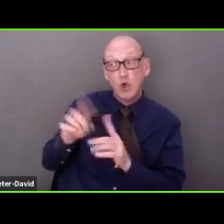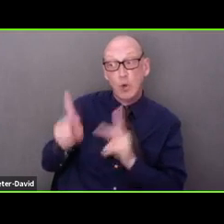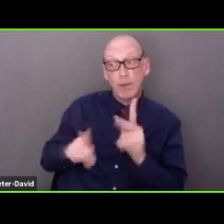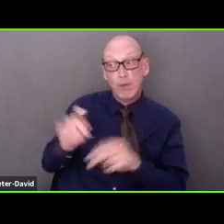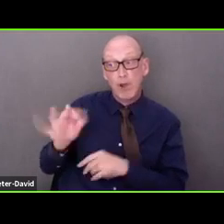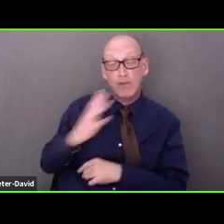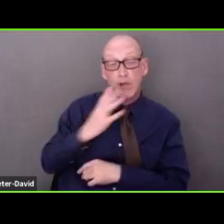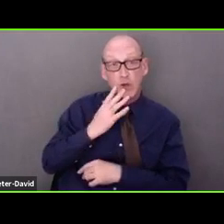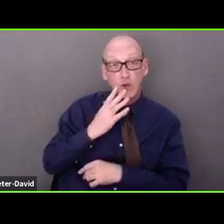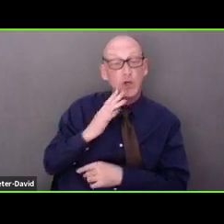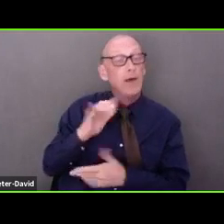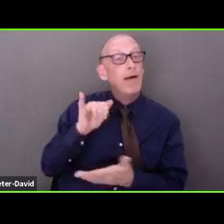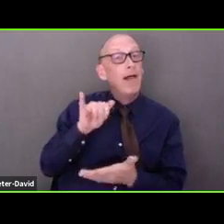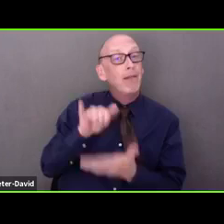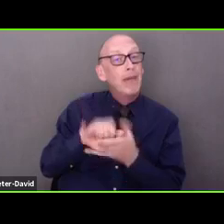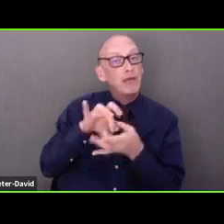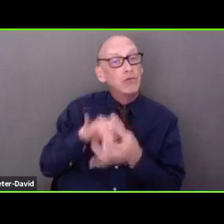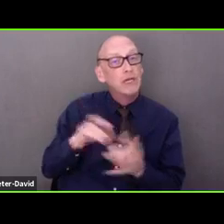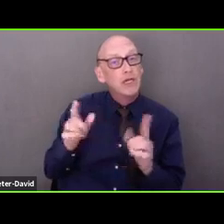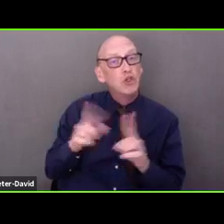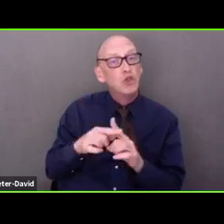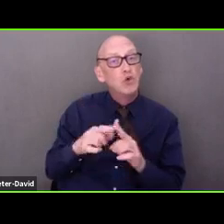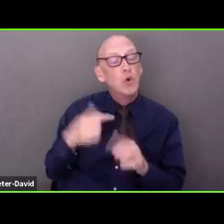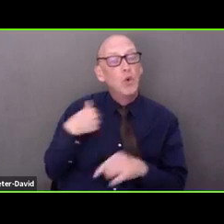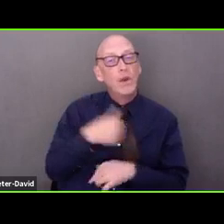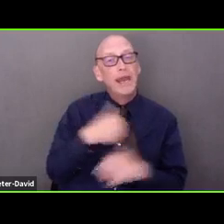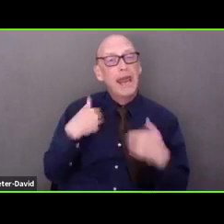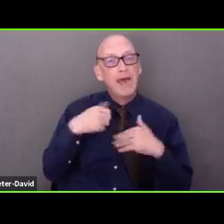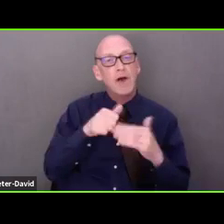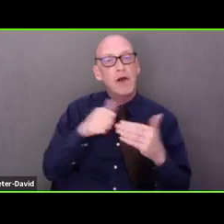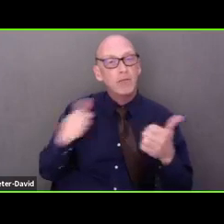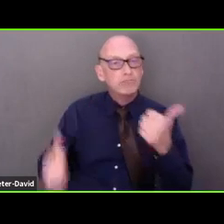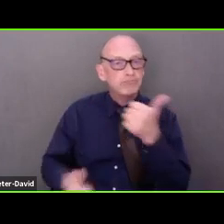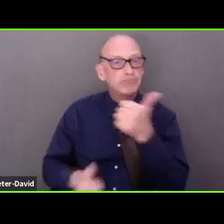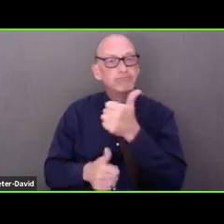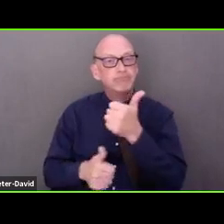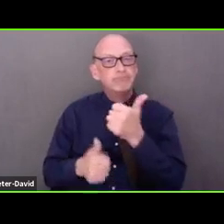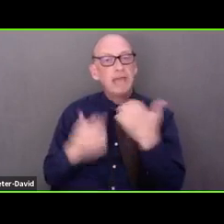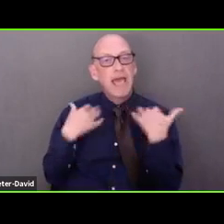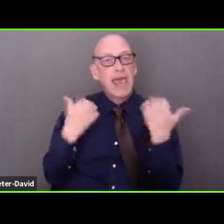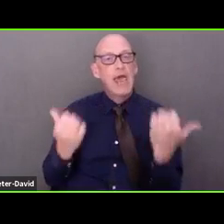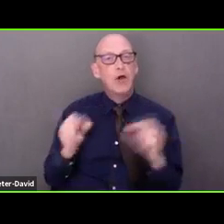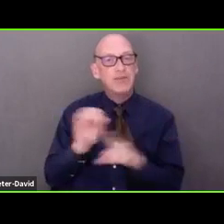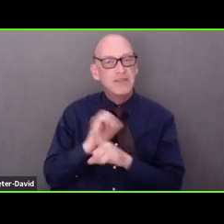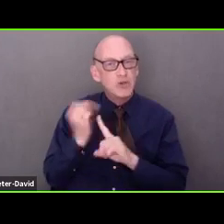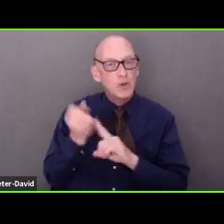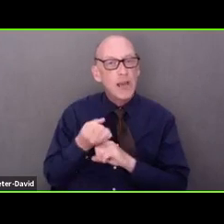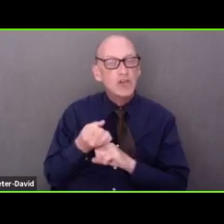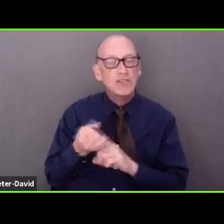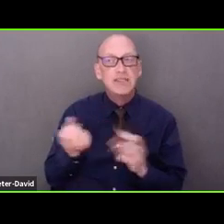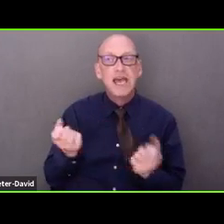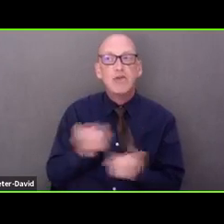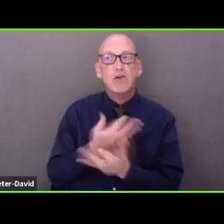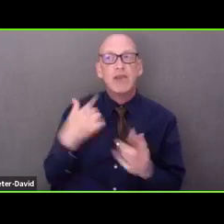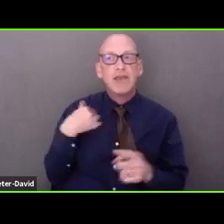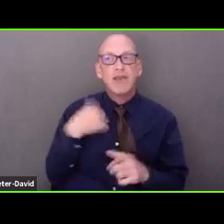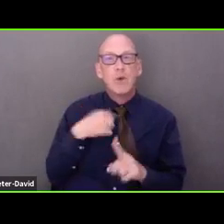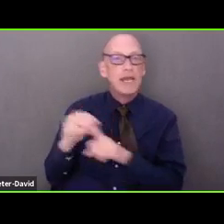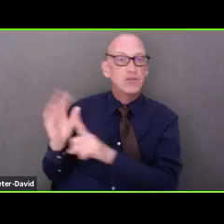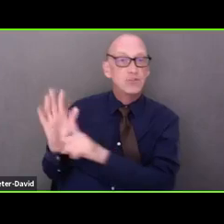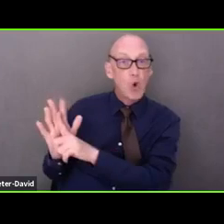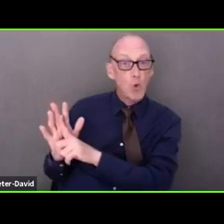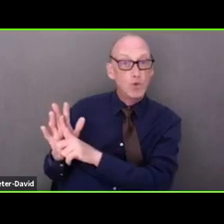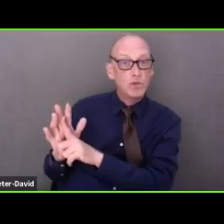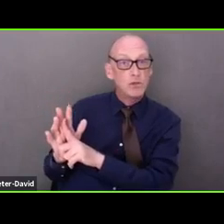with we have these underlying conditions in addition to the things that we are being exposed to. But a lot of times,